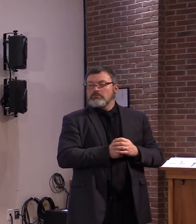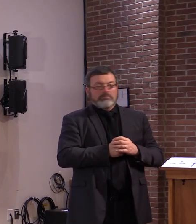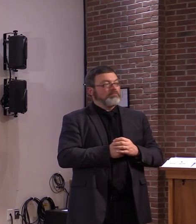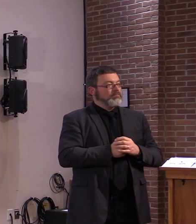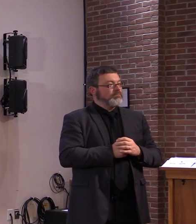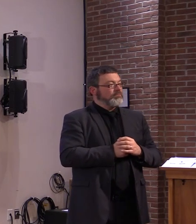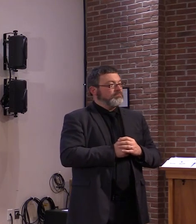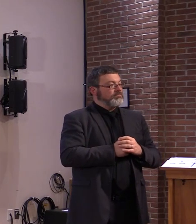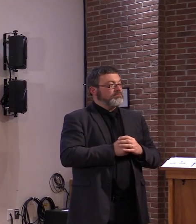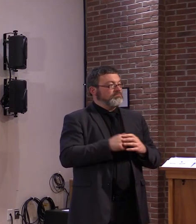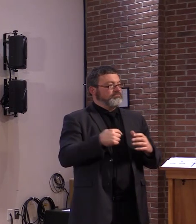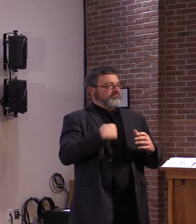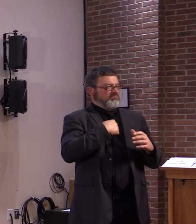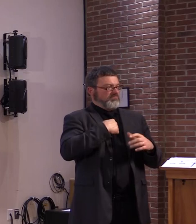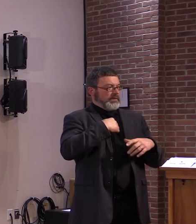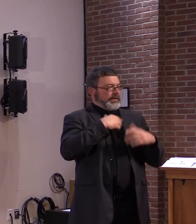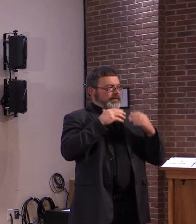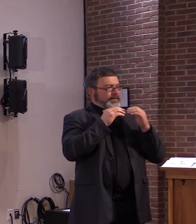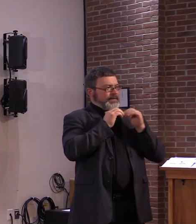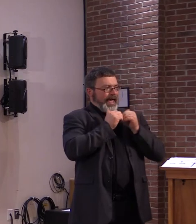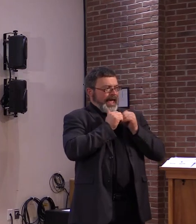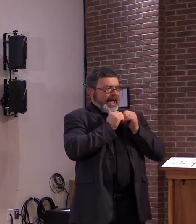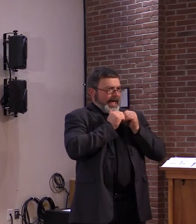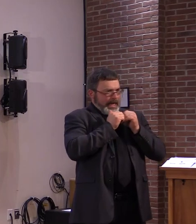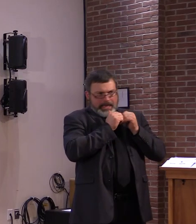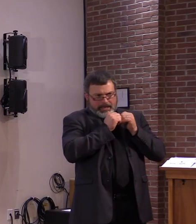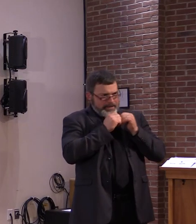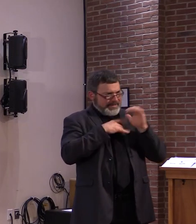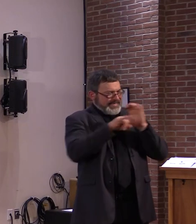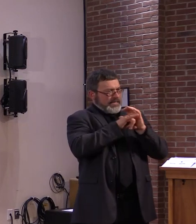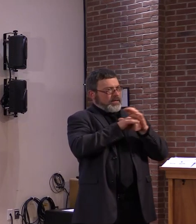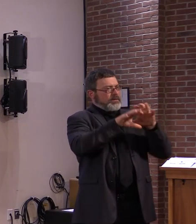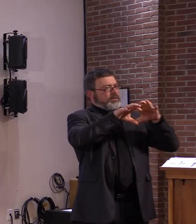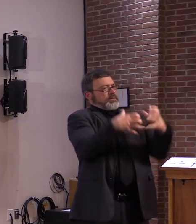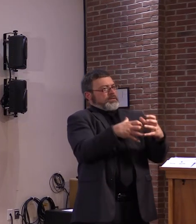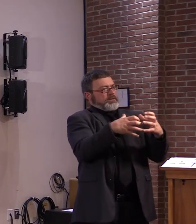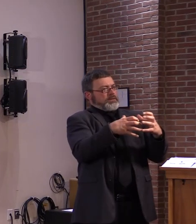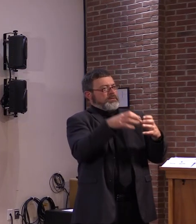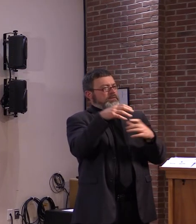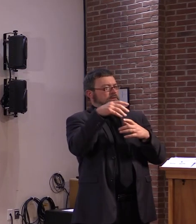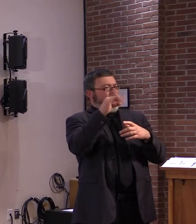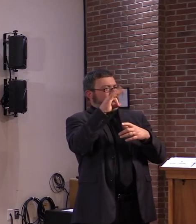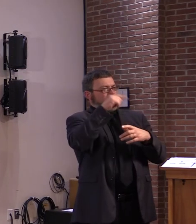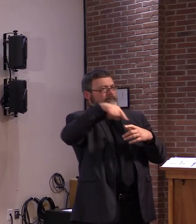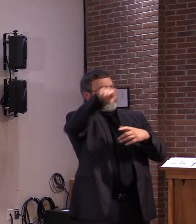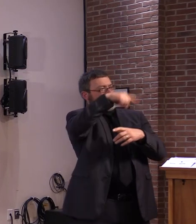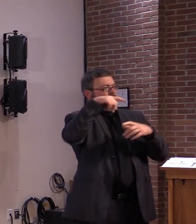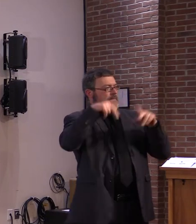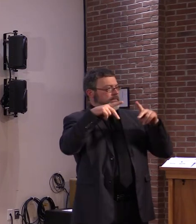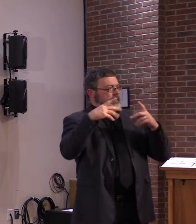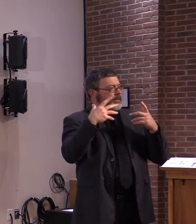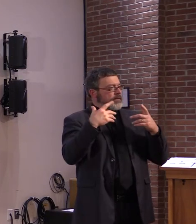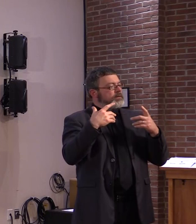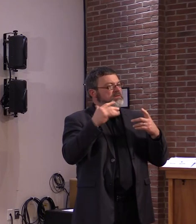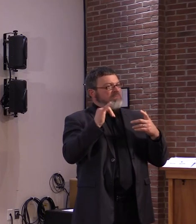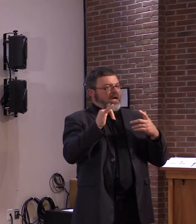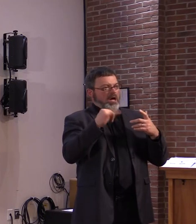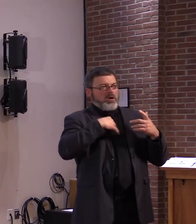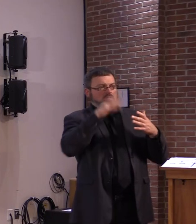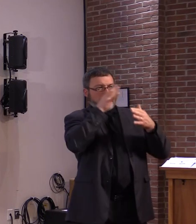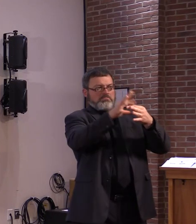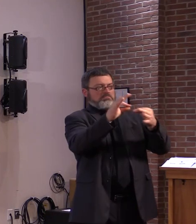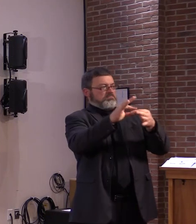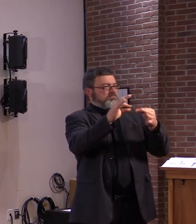to get us the best look at what is happening in our state in terms of the progression